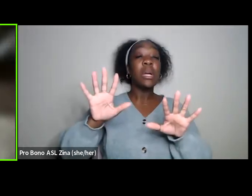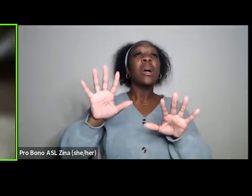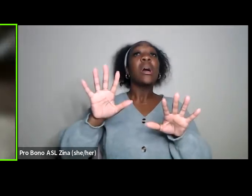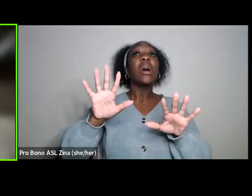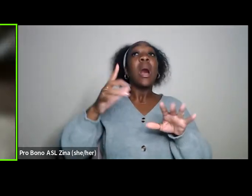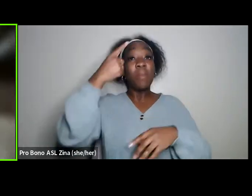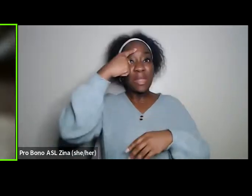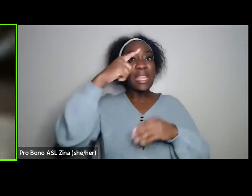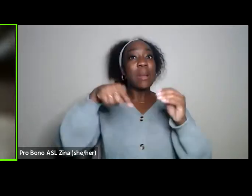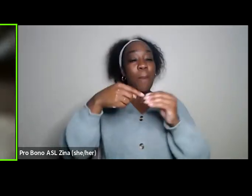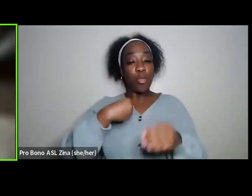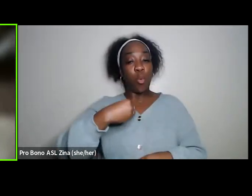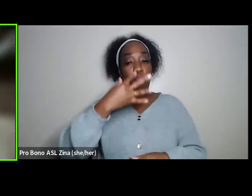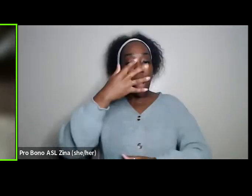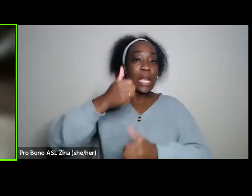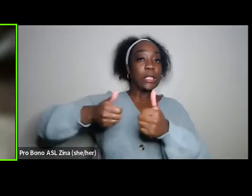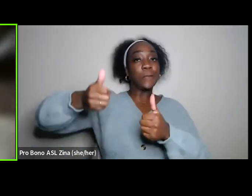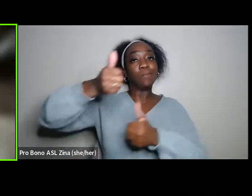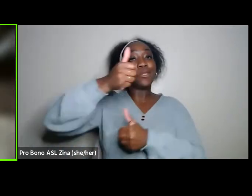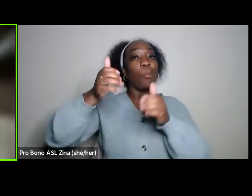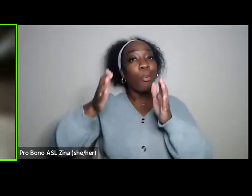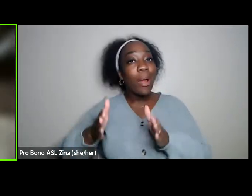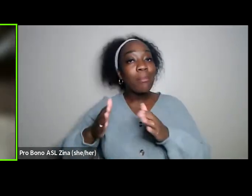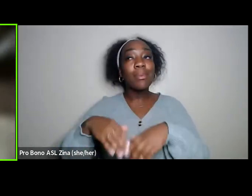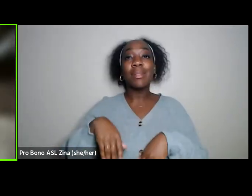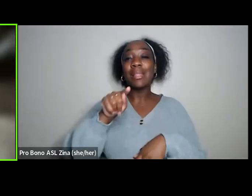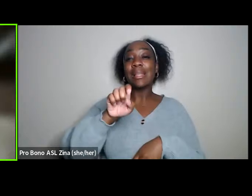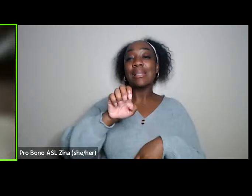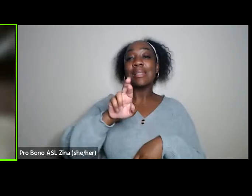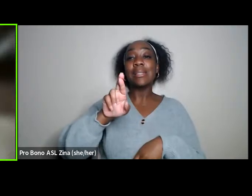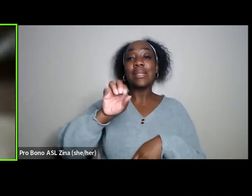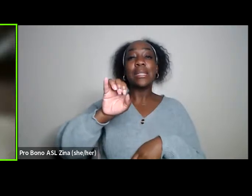that stole these lives,